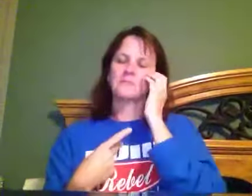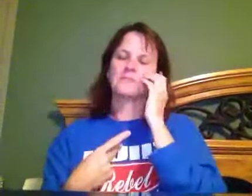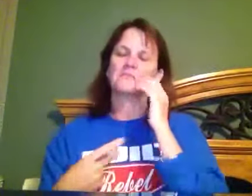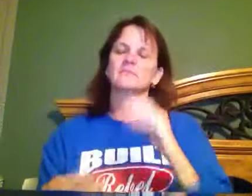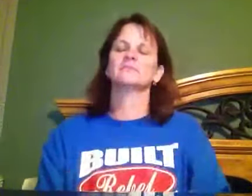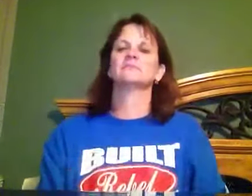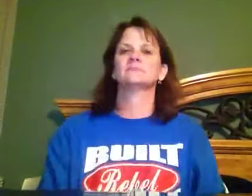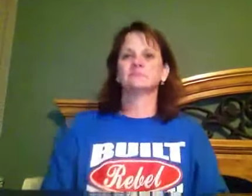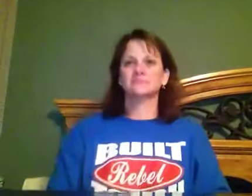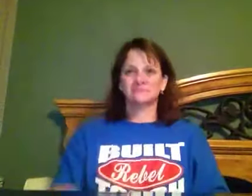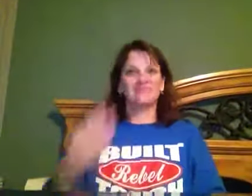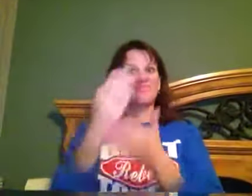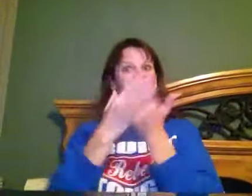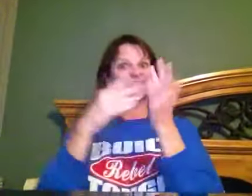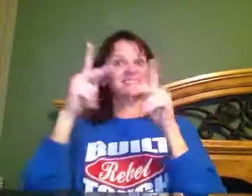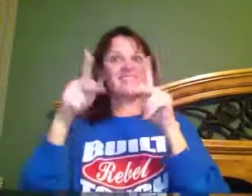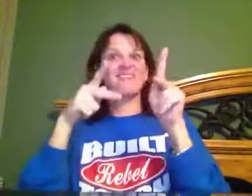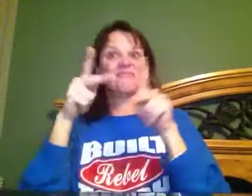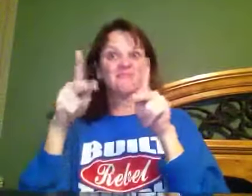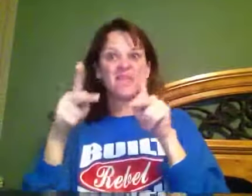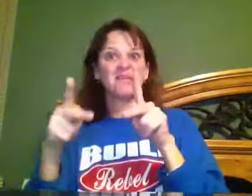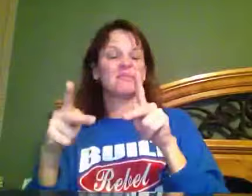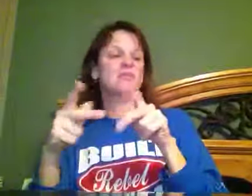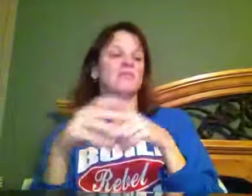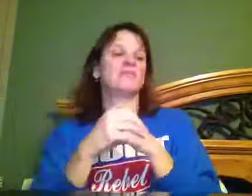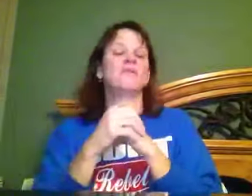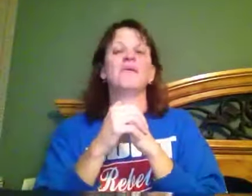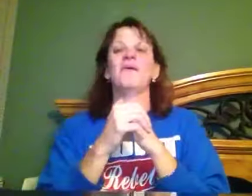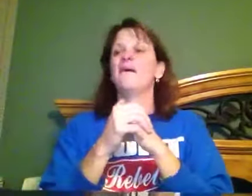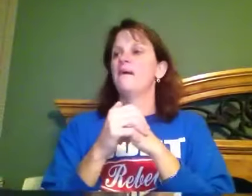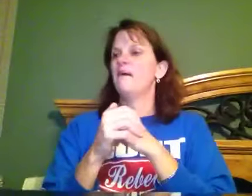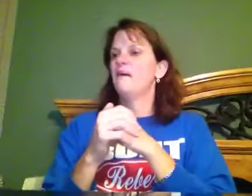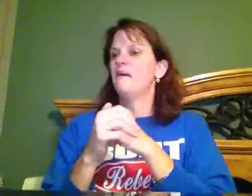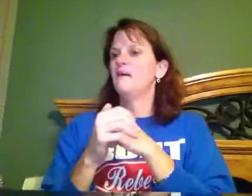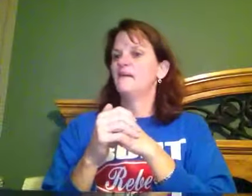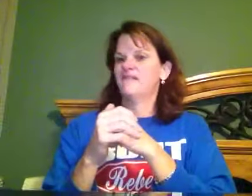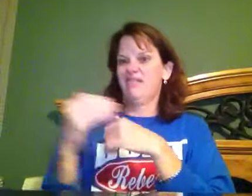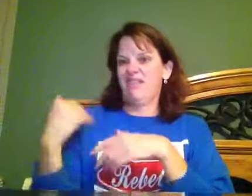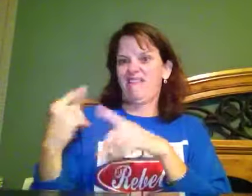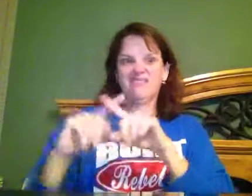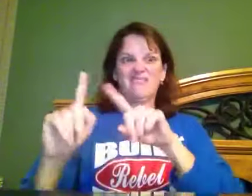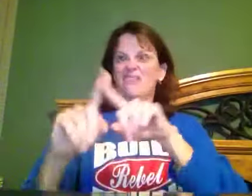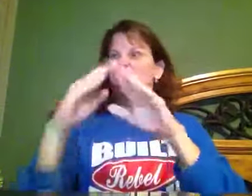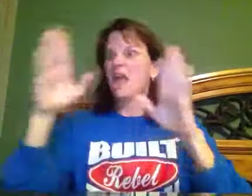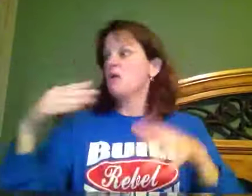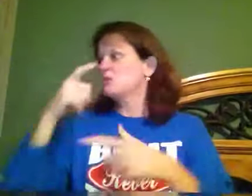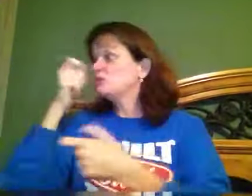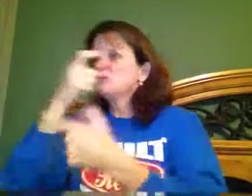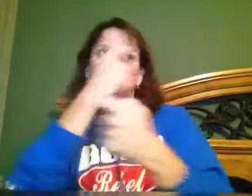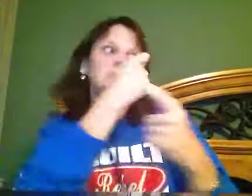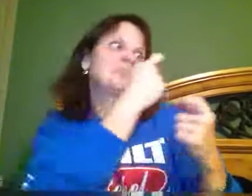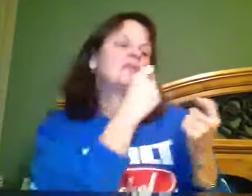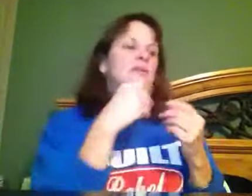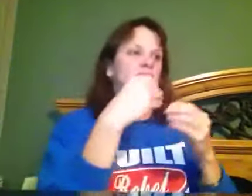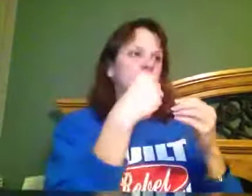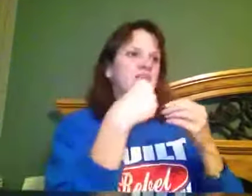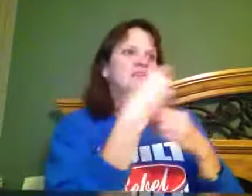and are not giving a lot of earnest money. So if it is a home you want, show that in your earnest money check. Many cities here in